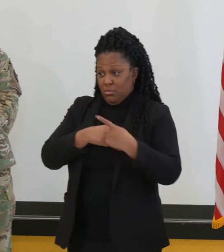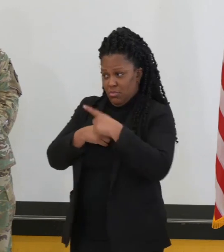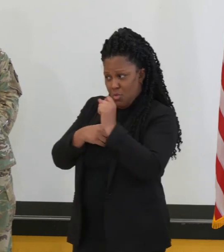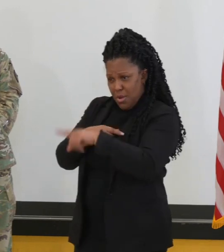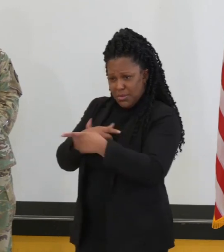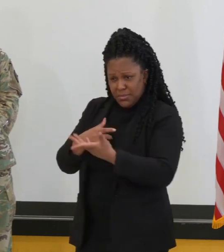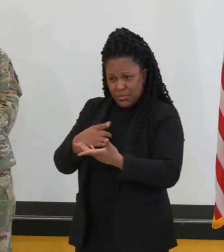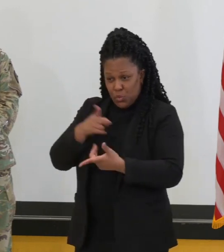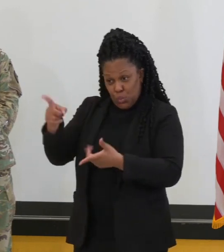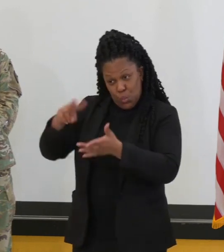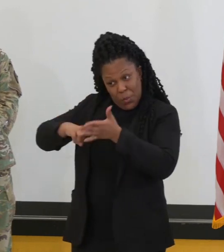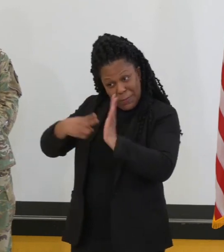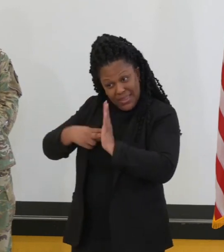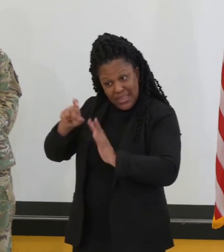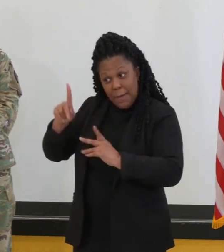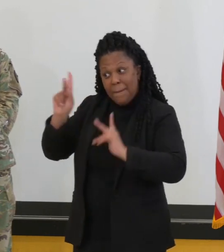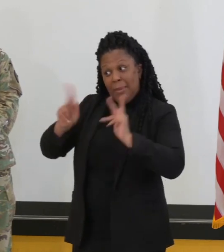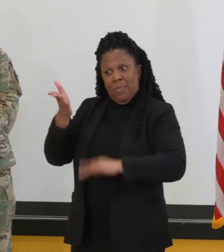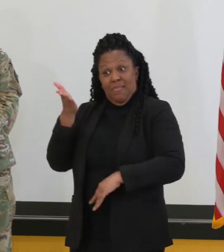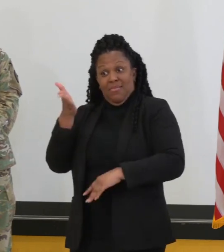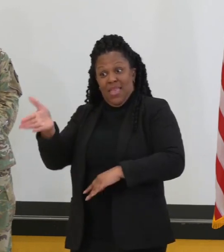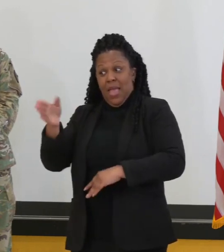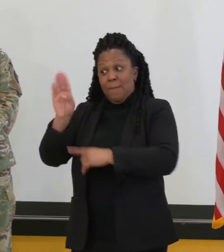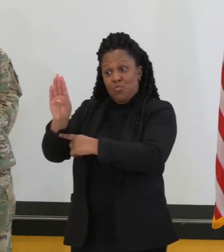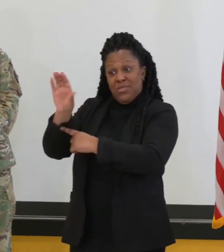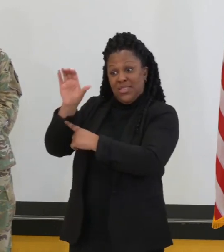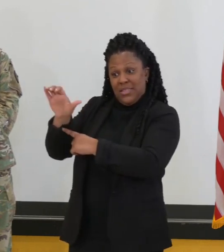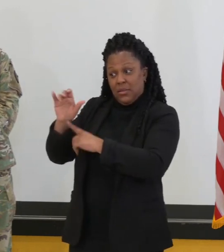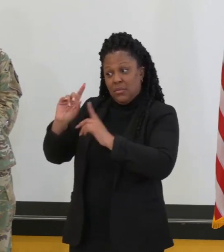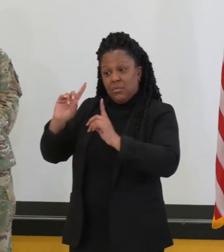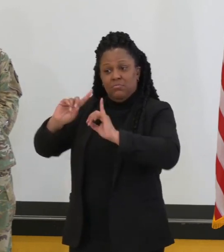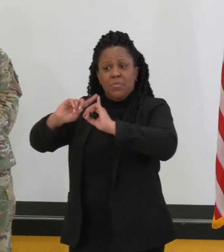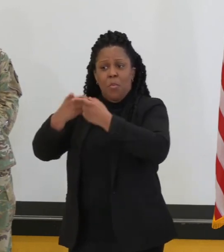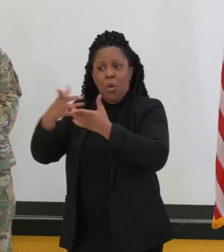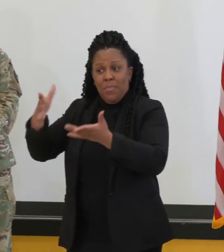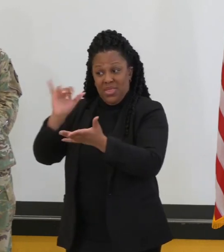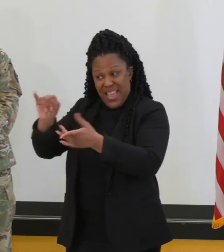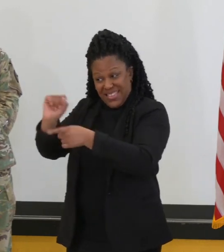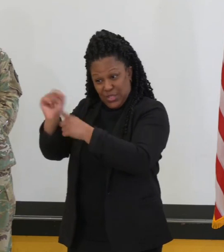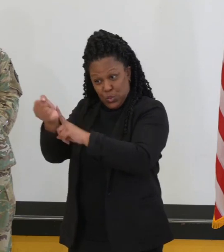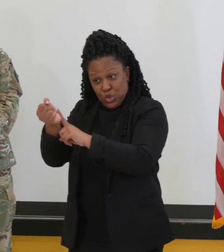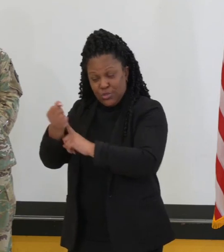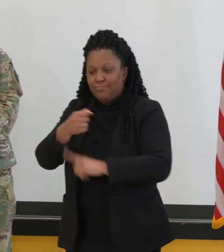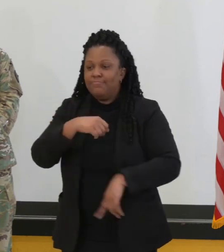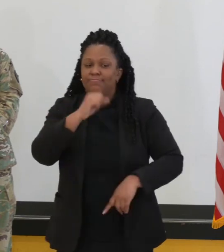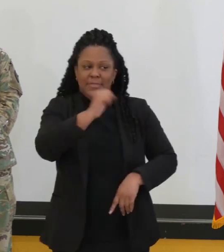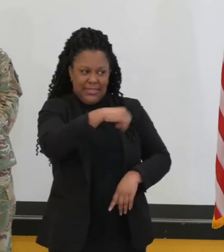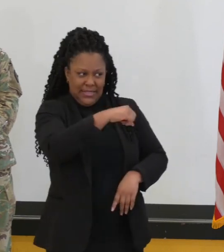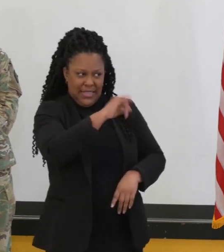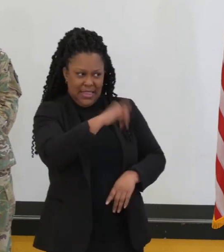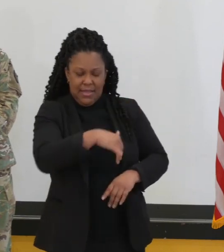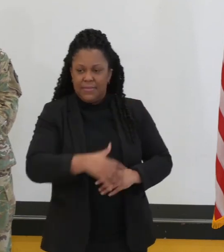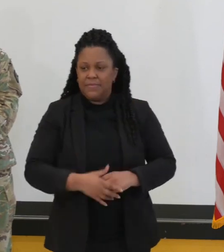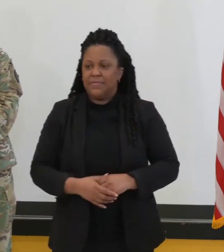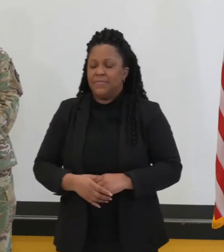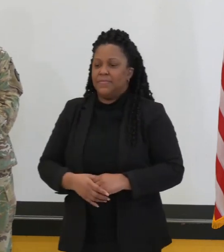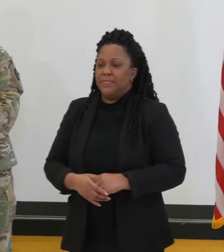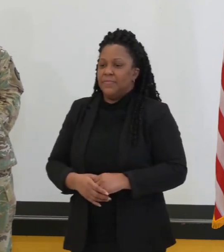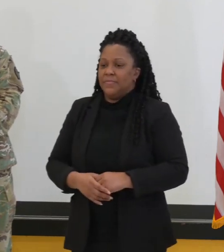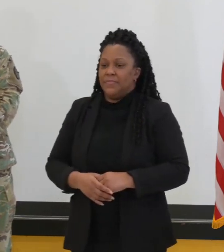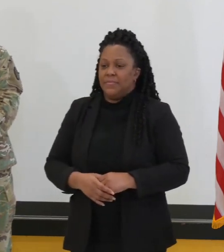So our response to that is the West Metro Command team mobilized to